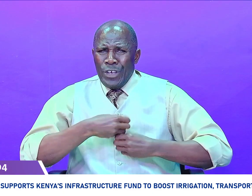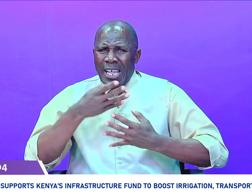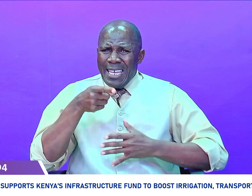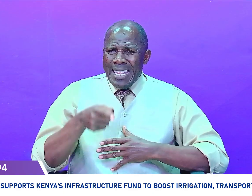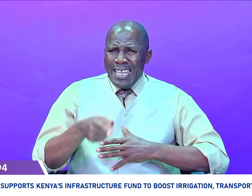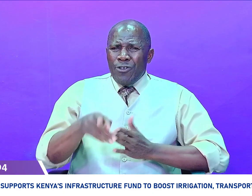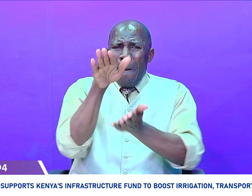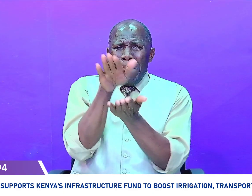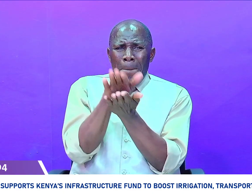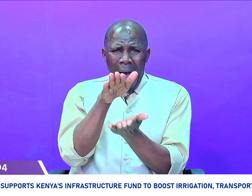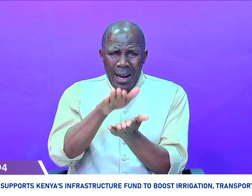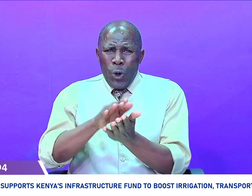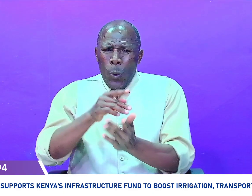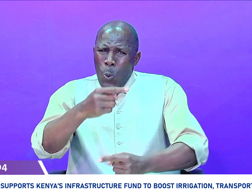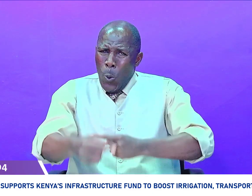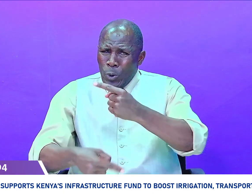bank's ongoing support.